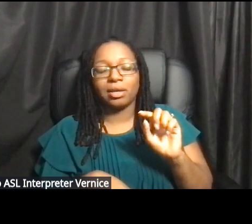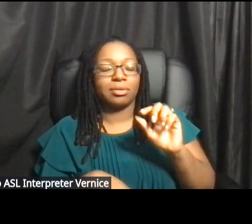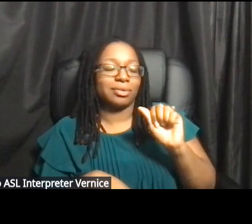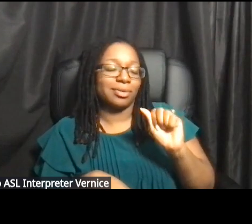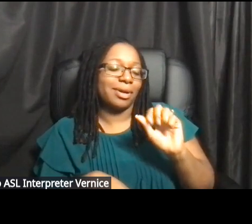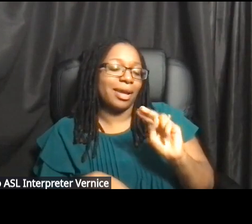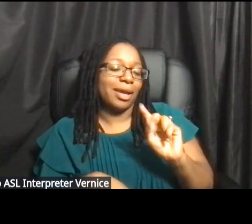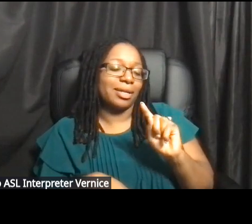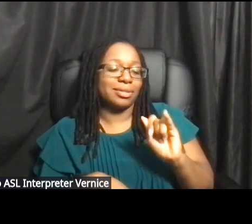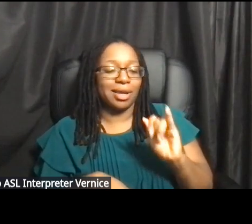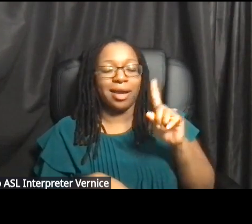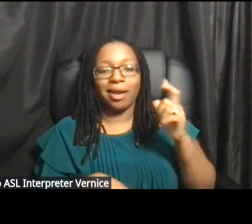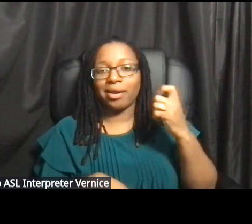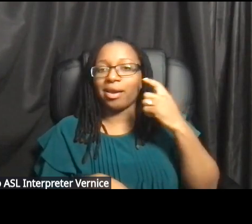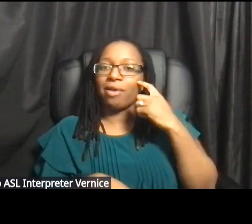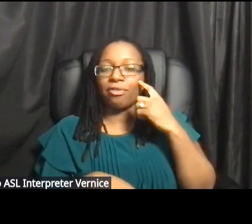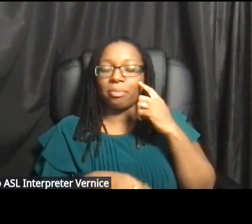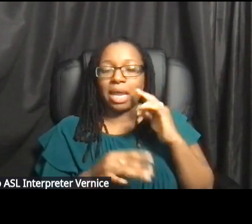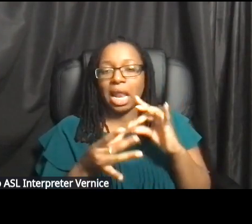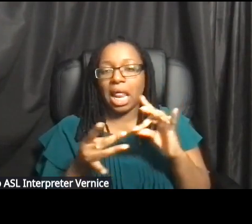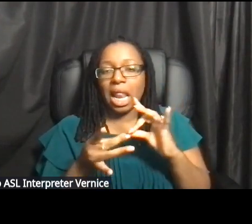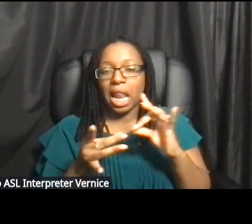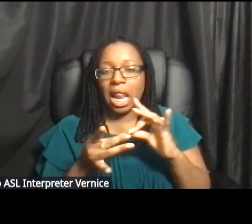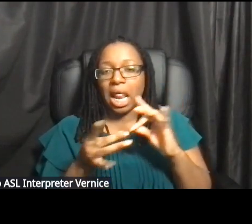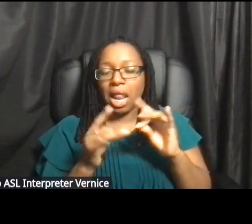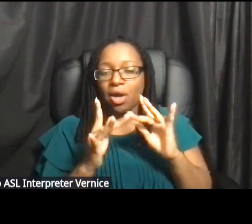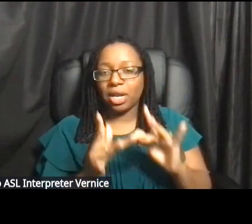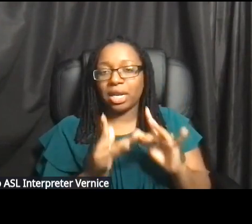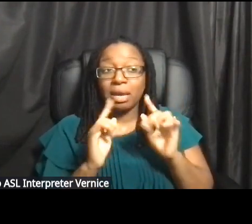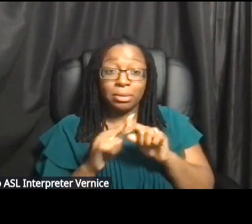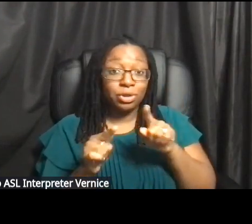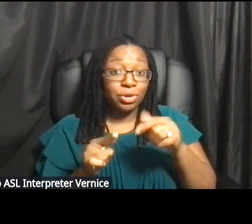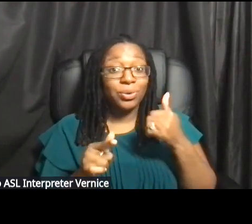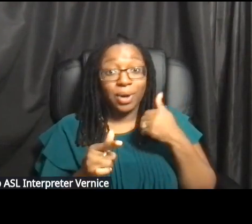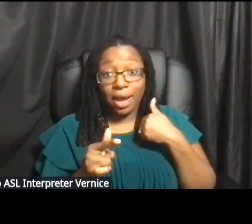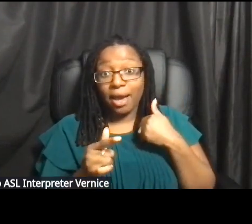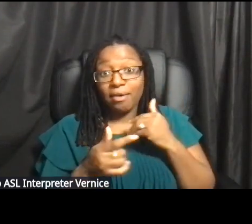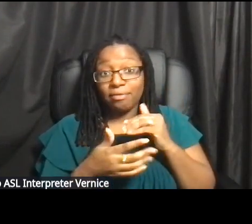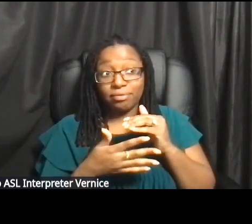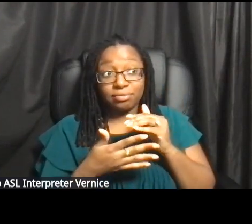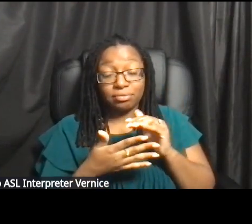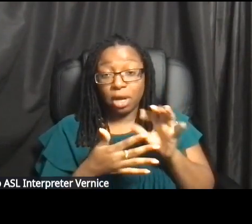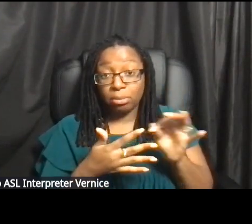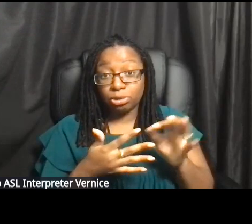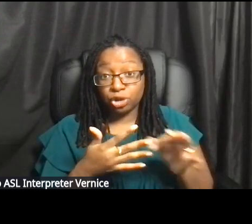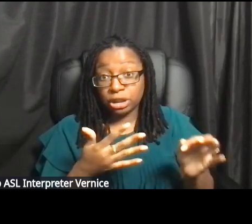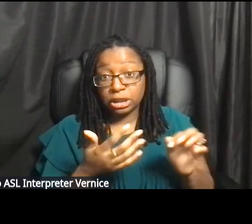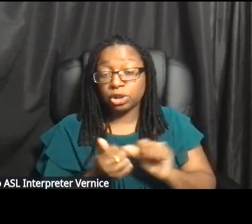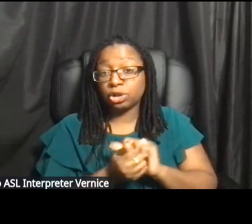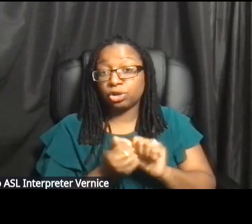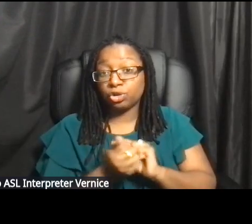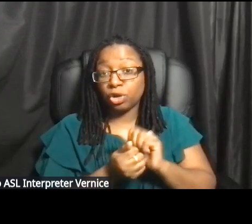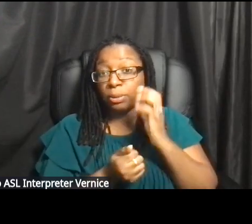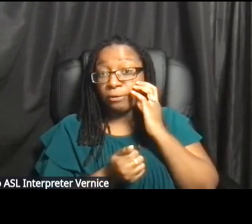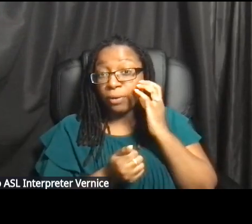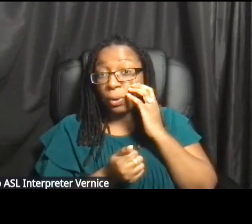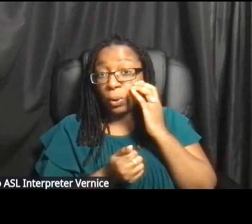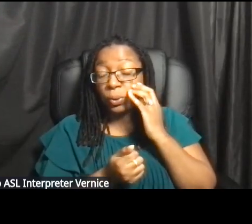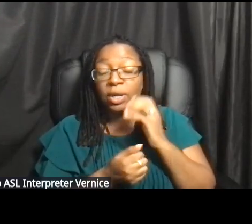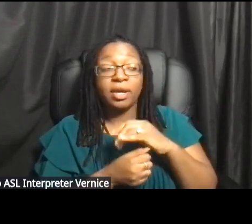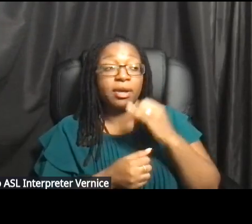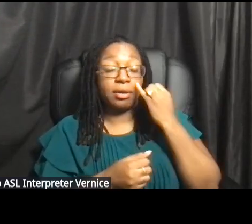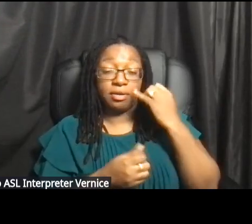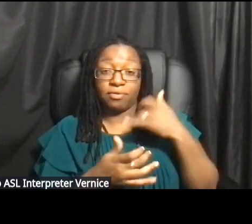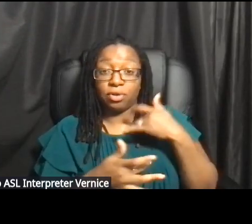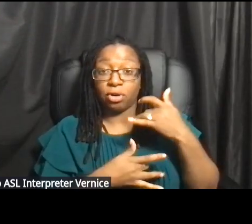right? But you have options. You can scrub your phone before you travel. If you're worried that that looks suspicious to have